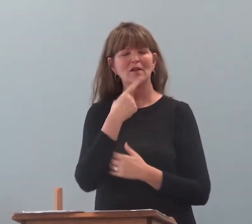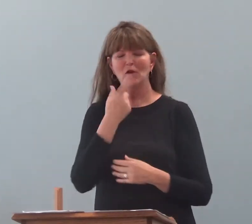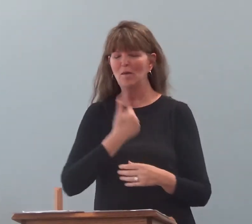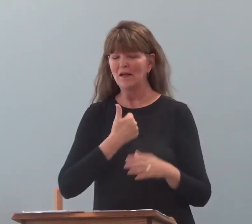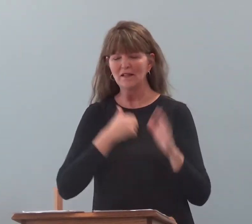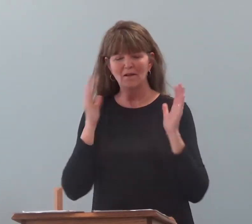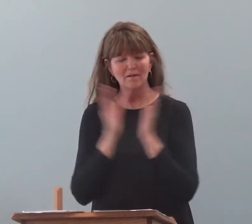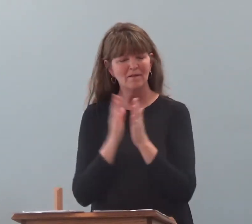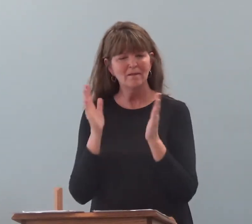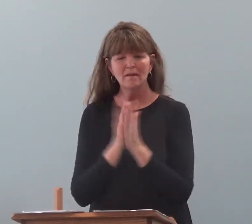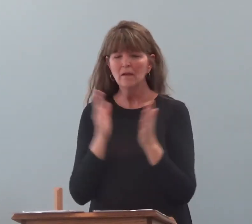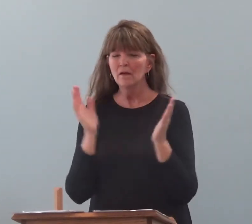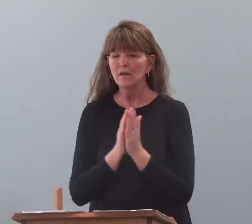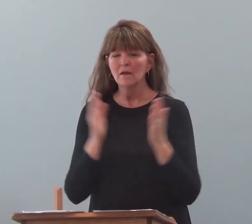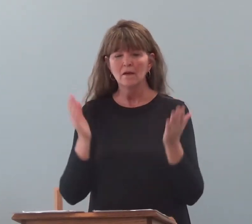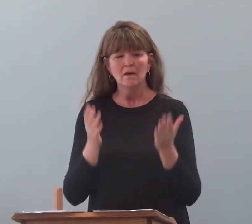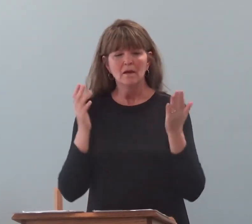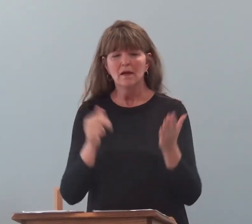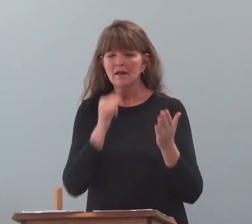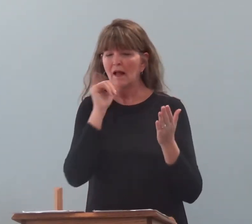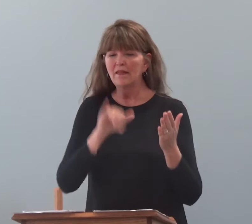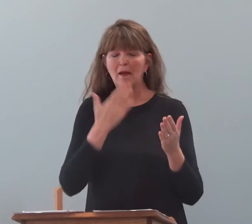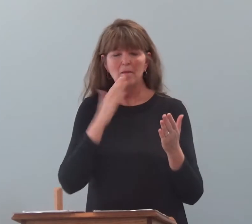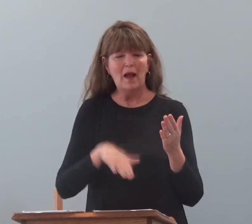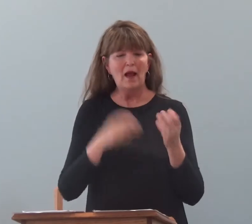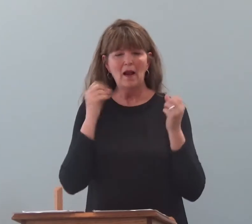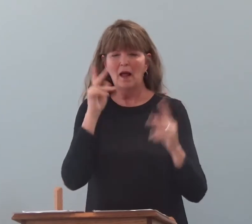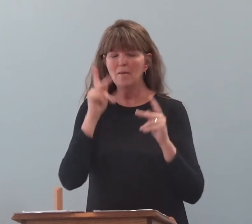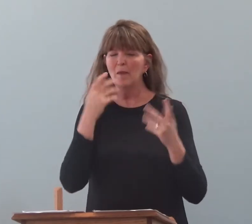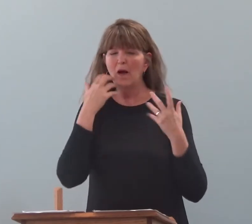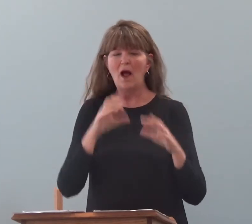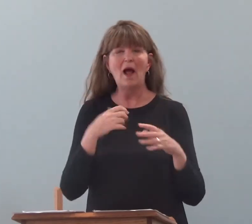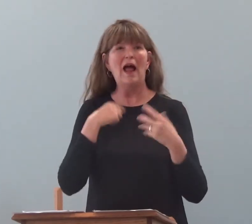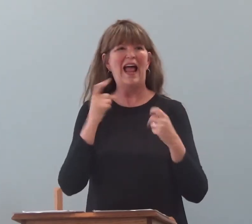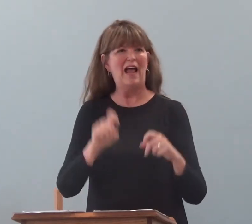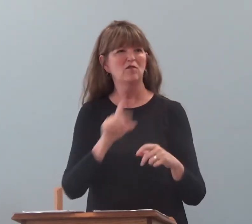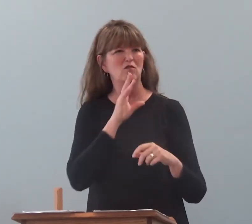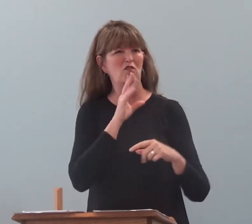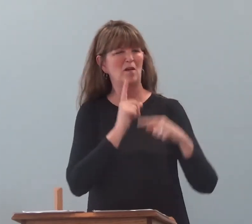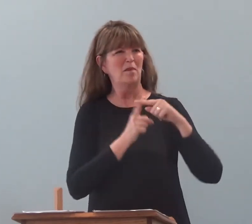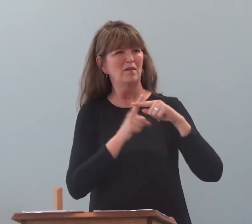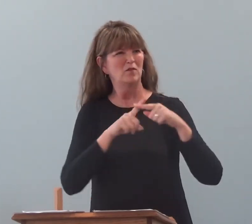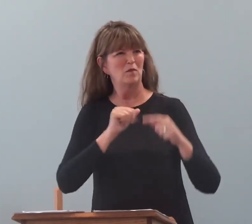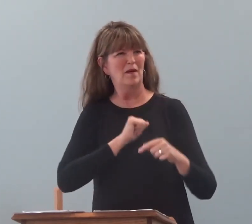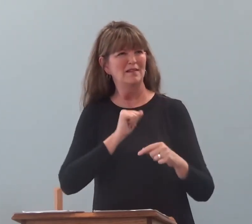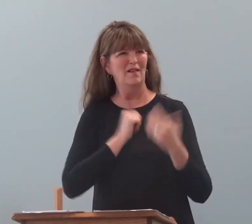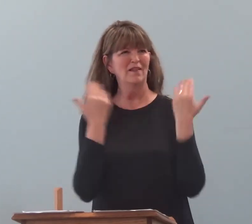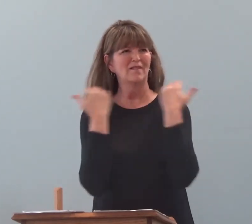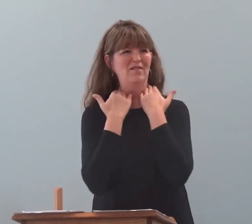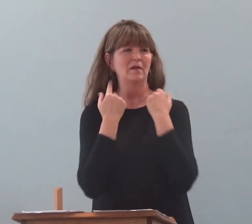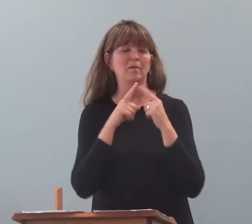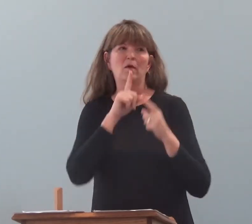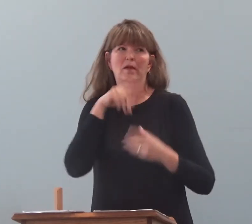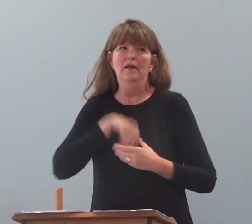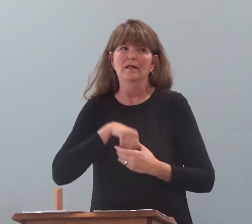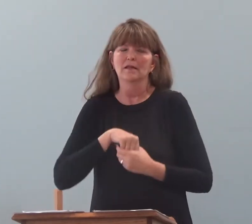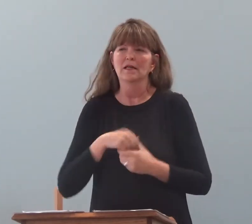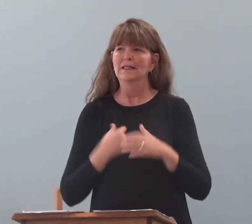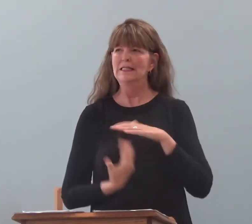But this morning I told myself, all right, Debbie, it's not that bad. There's a lot of people who are hot. I was trying to give myself some positive